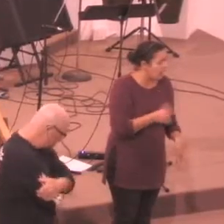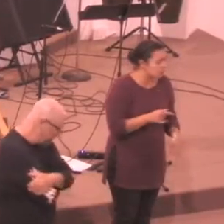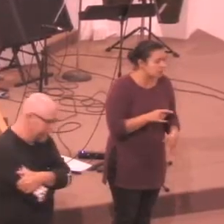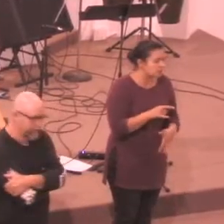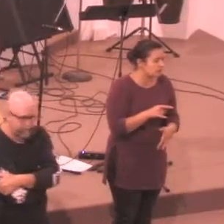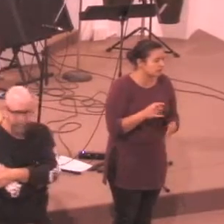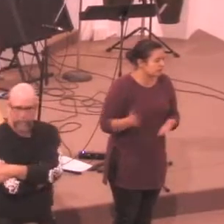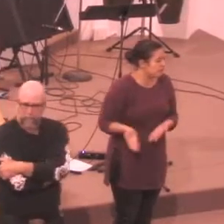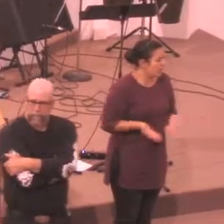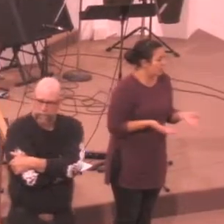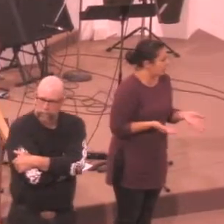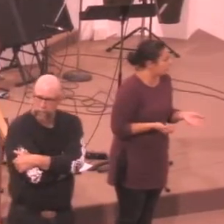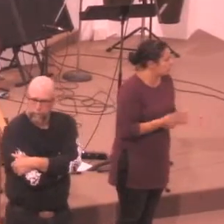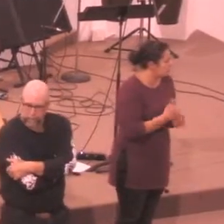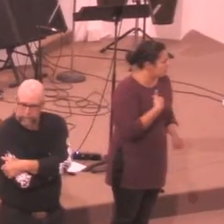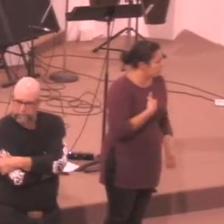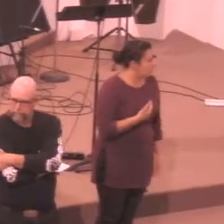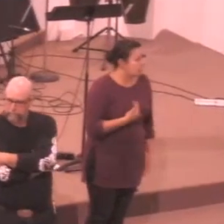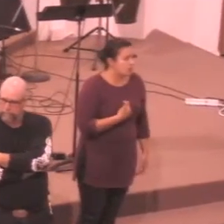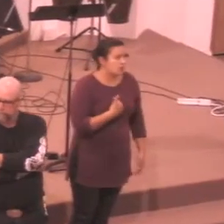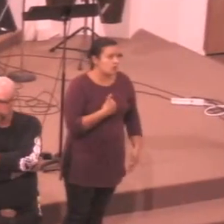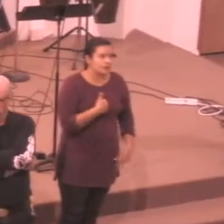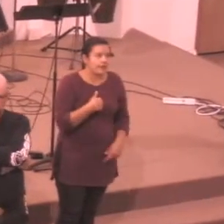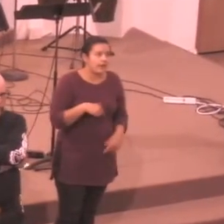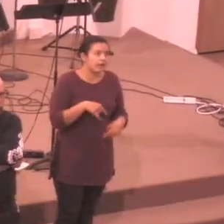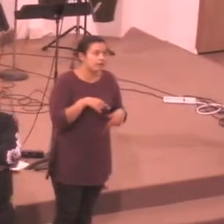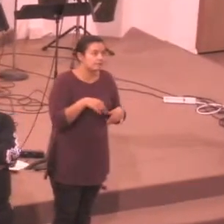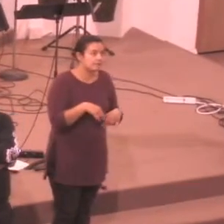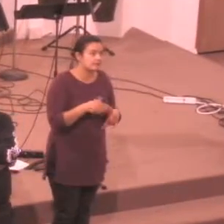airport just waiting, and we're waiting, and